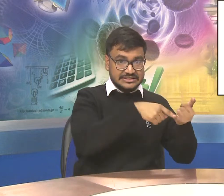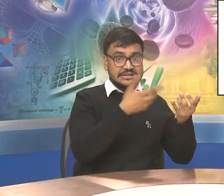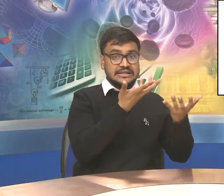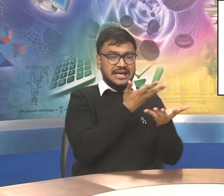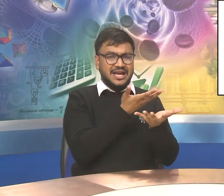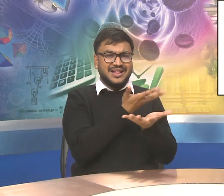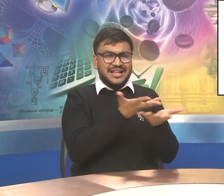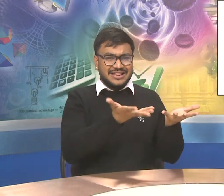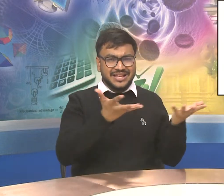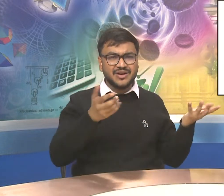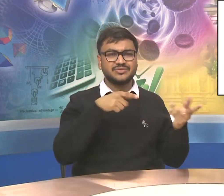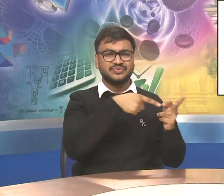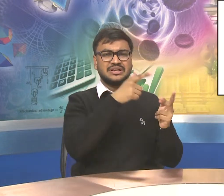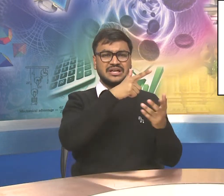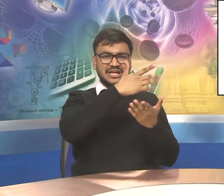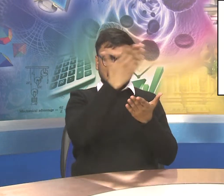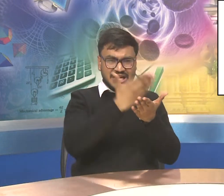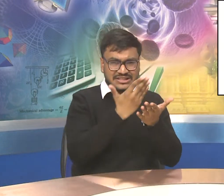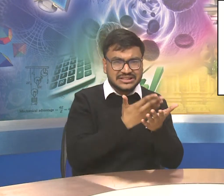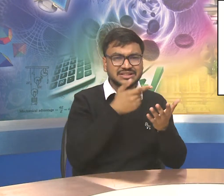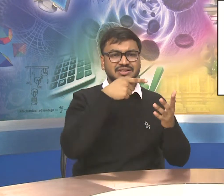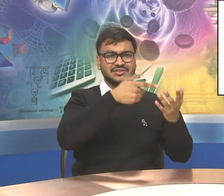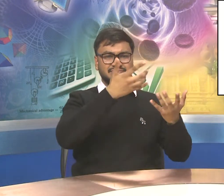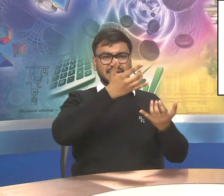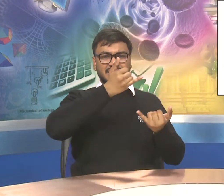Next is responsive information services.